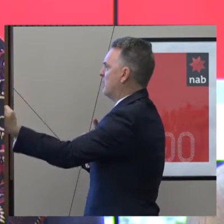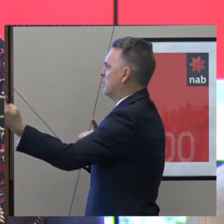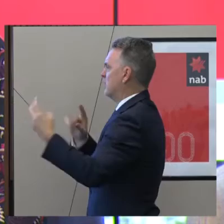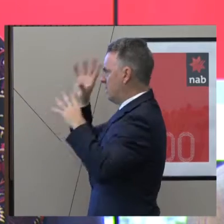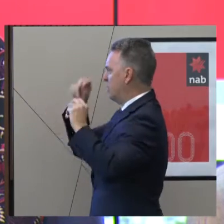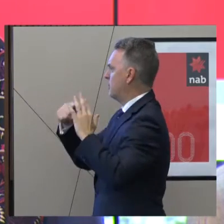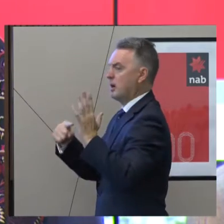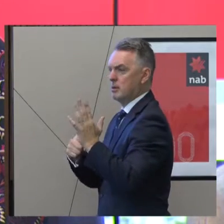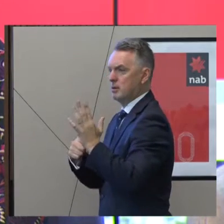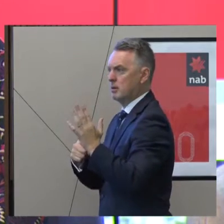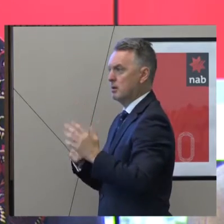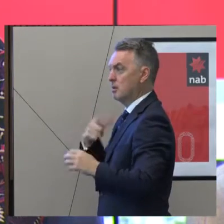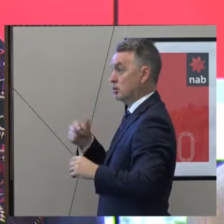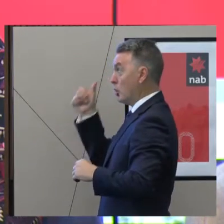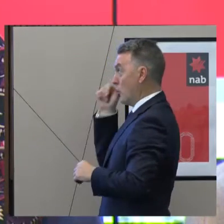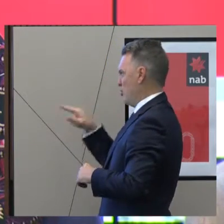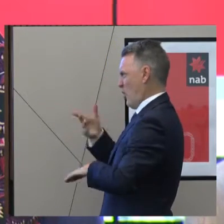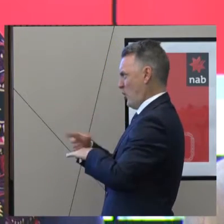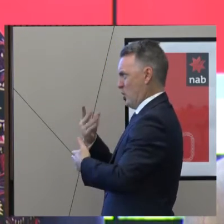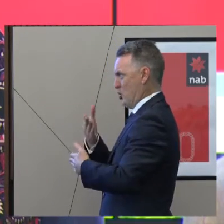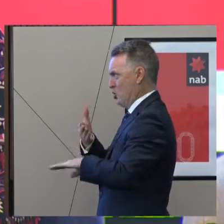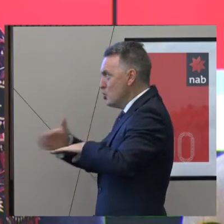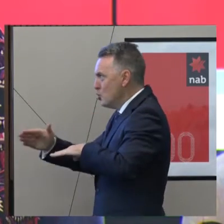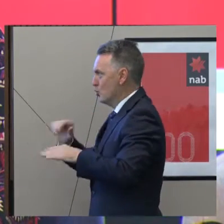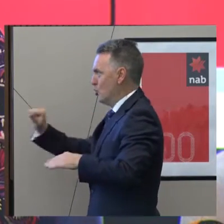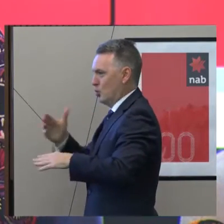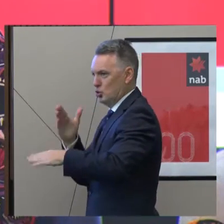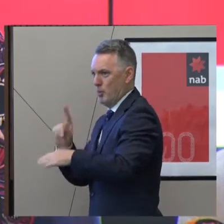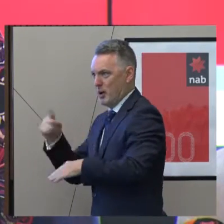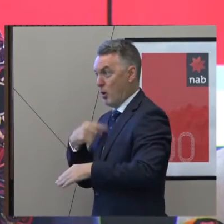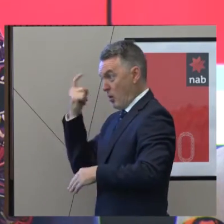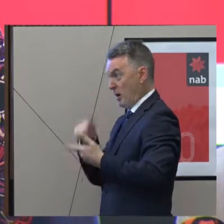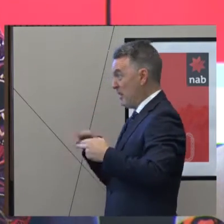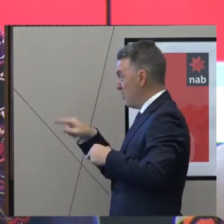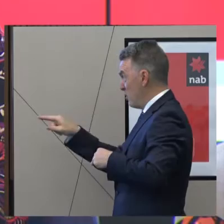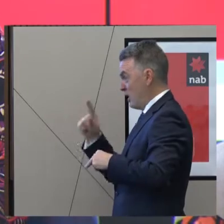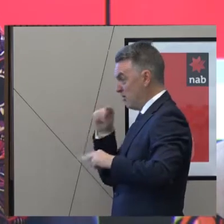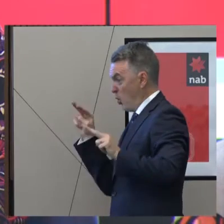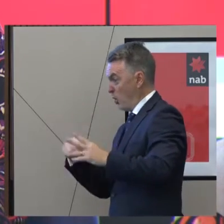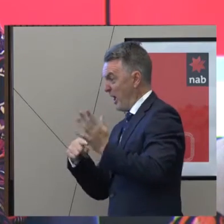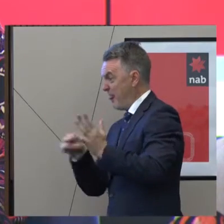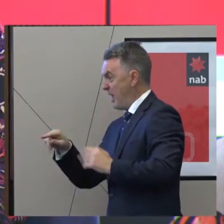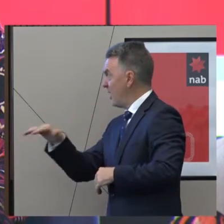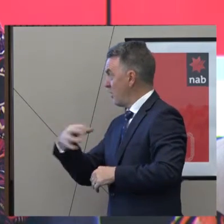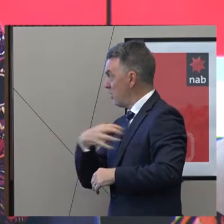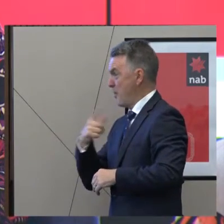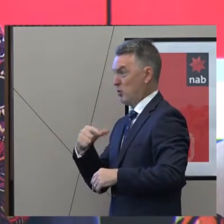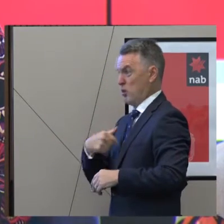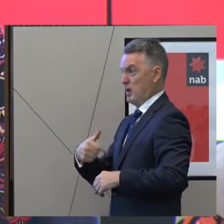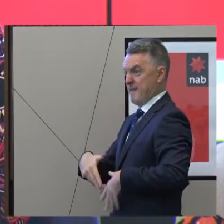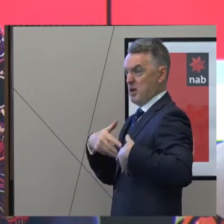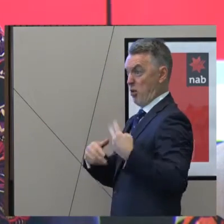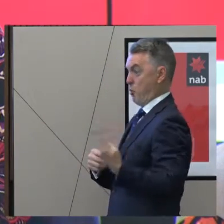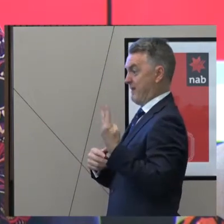I know you are fairly new to your job, perhaps if that is something that you're looking at, because we don't feel like we got anything really out of